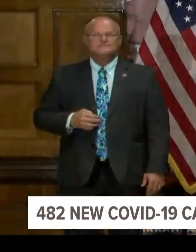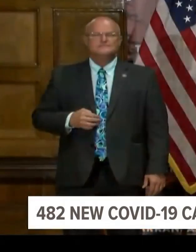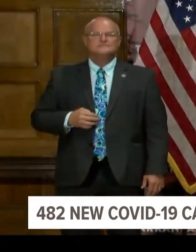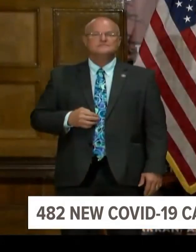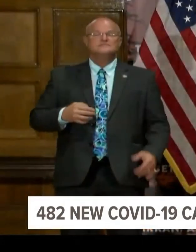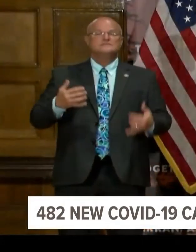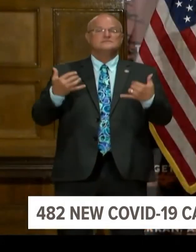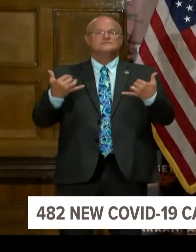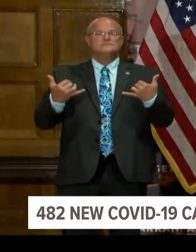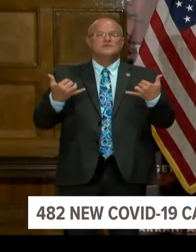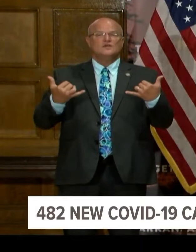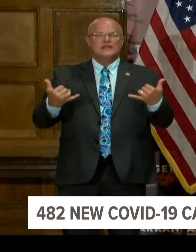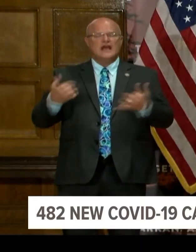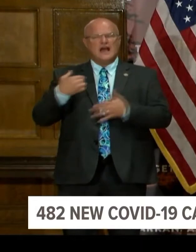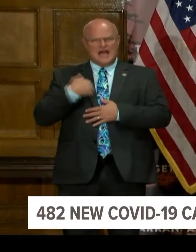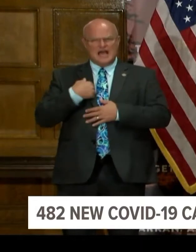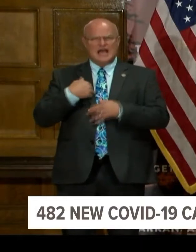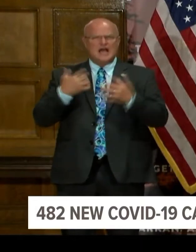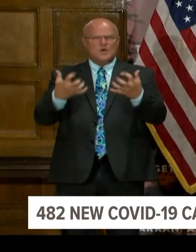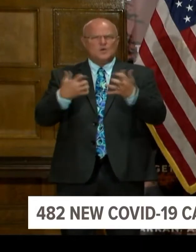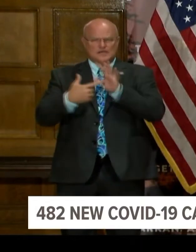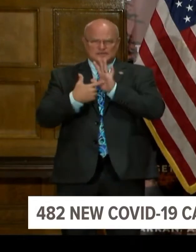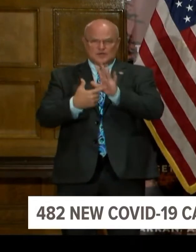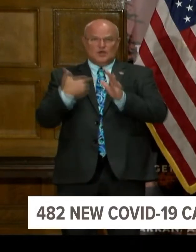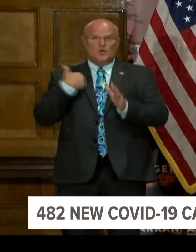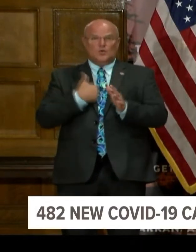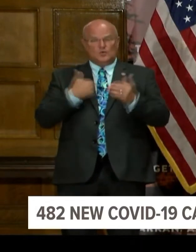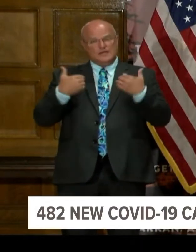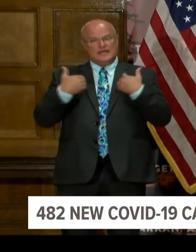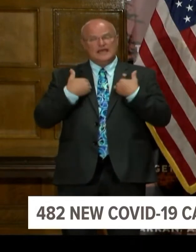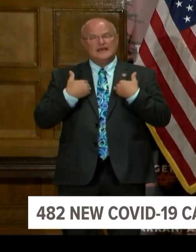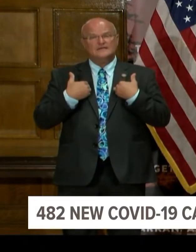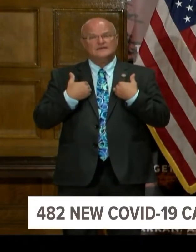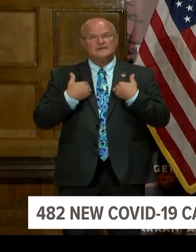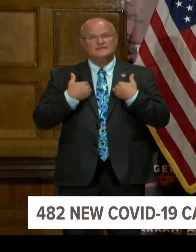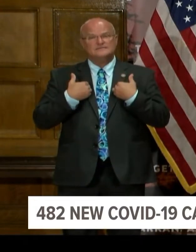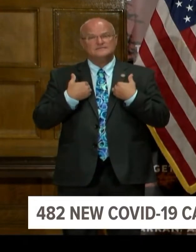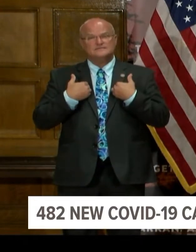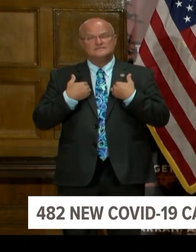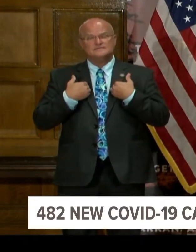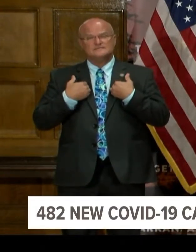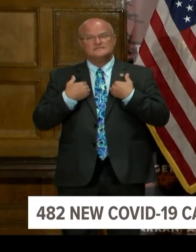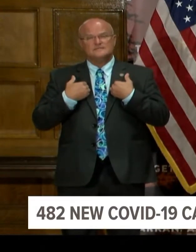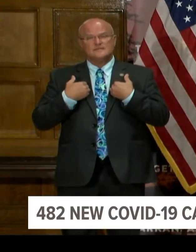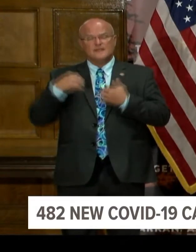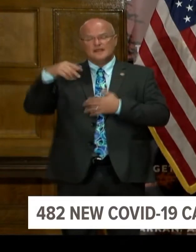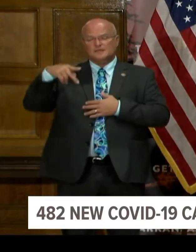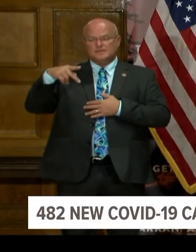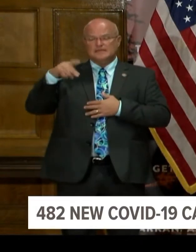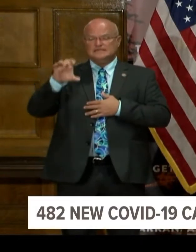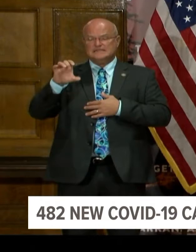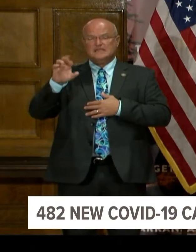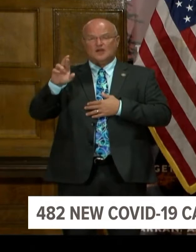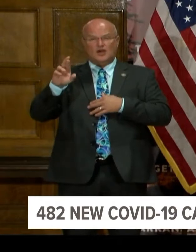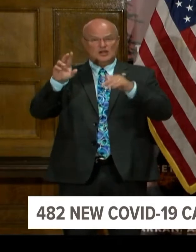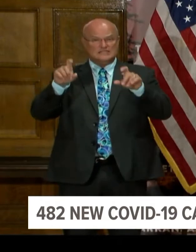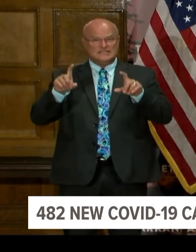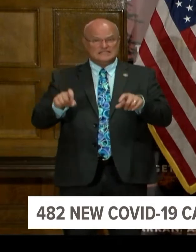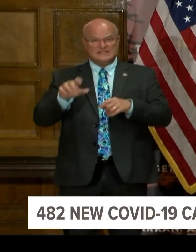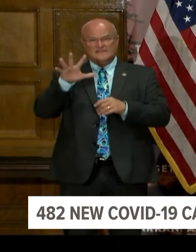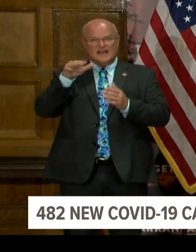And with that, I did want to point out that we had our PCR testing